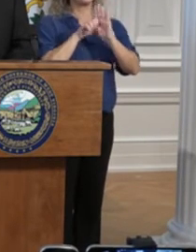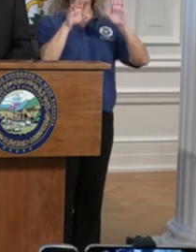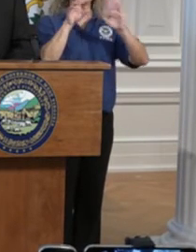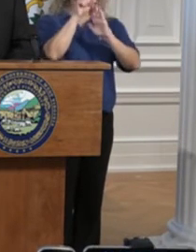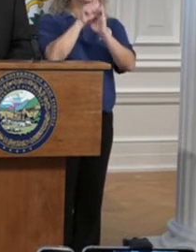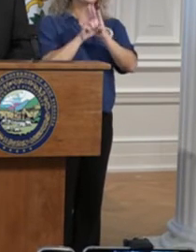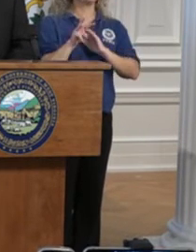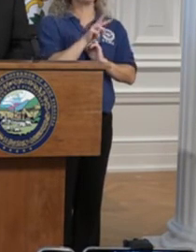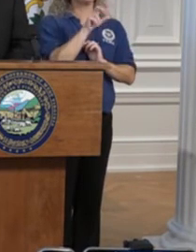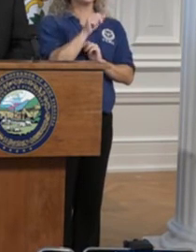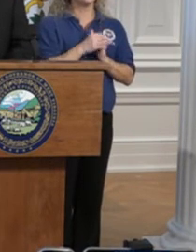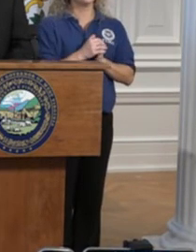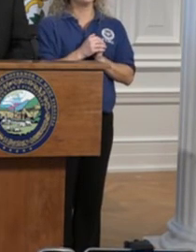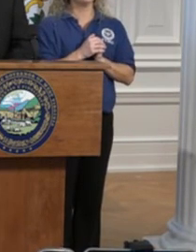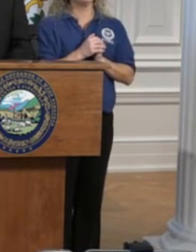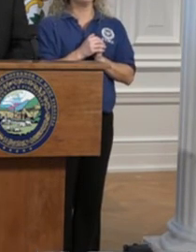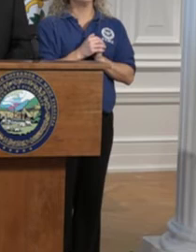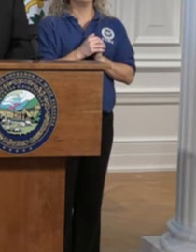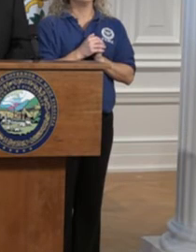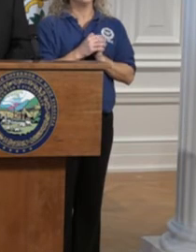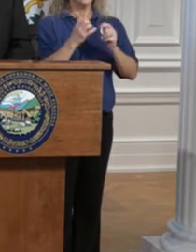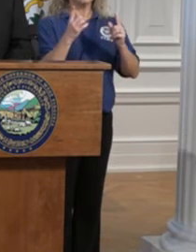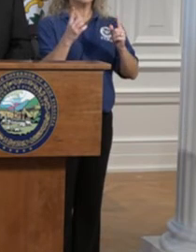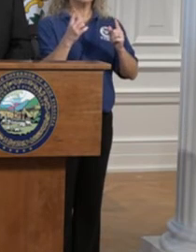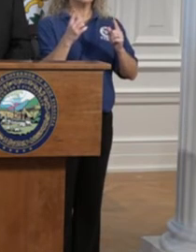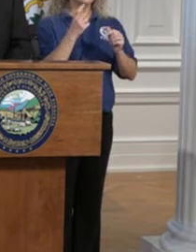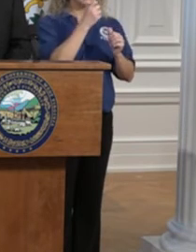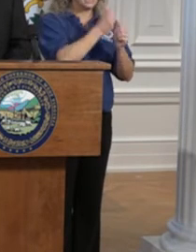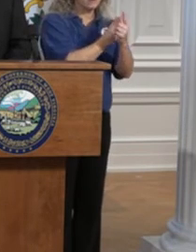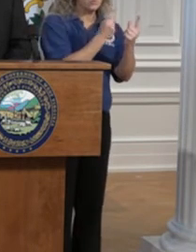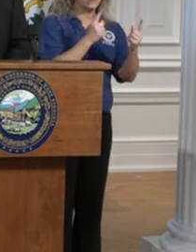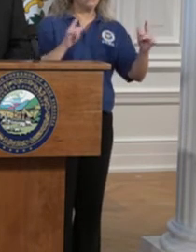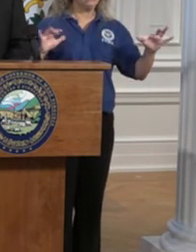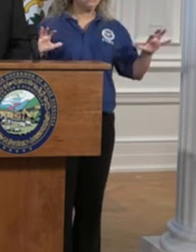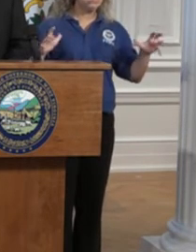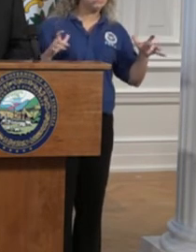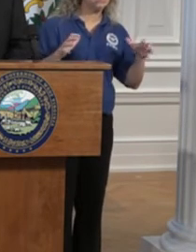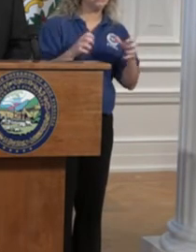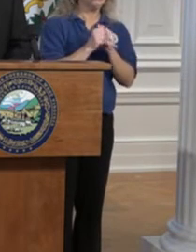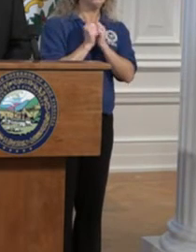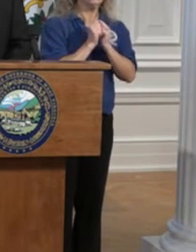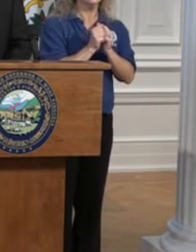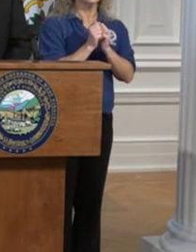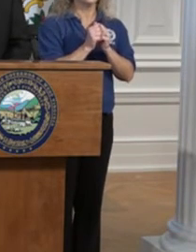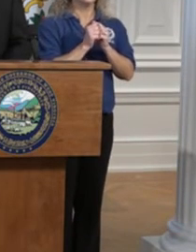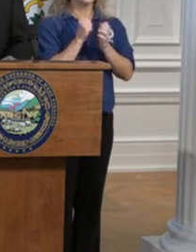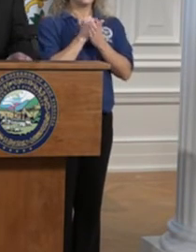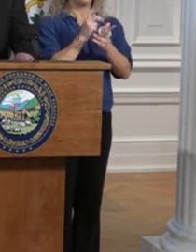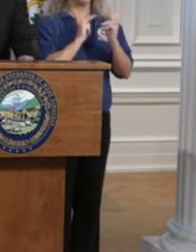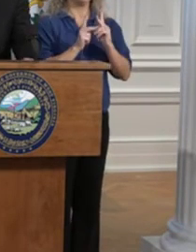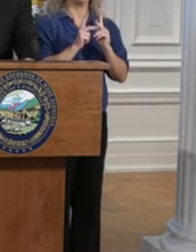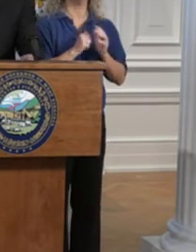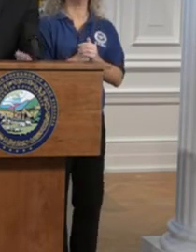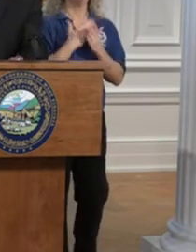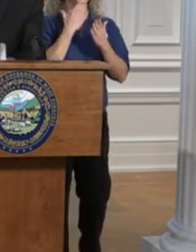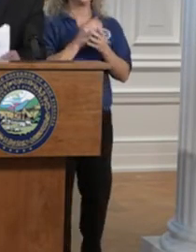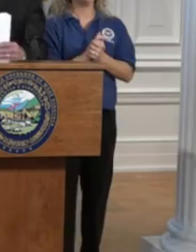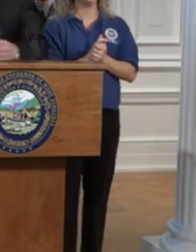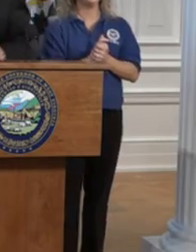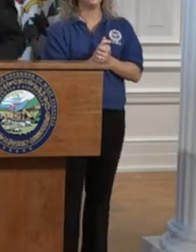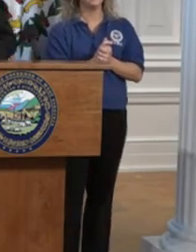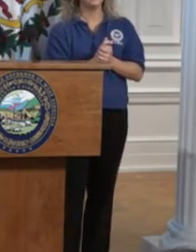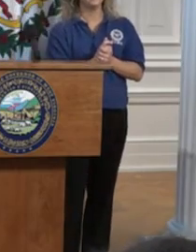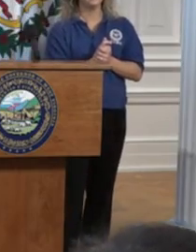state of West Virginia, for coming together in a time of need and making a difference in these folks' homes. Thank you.